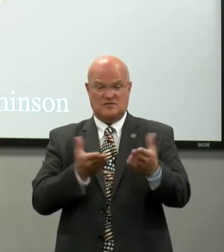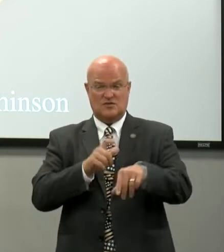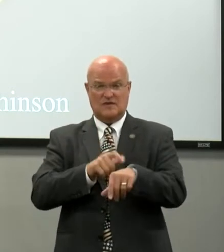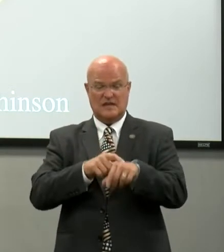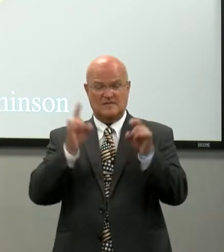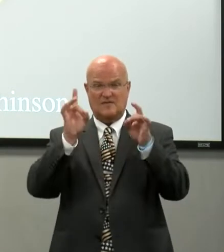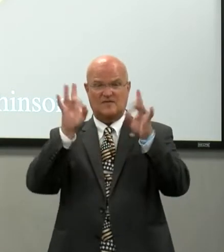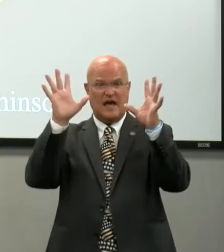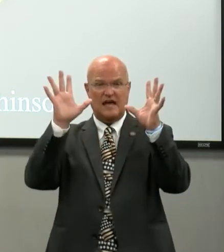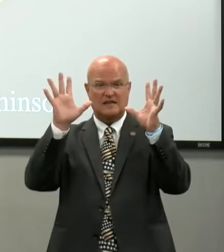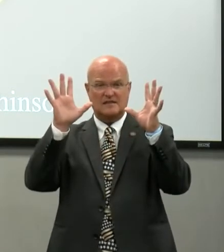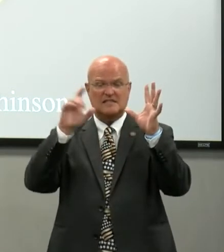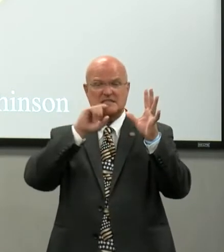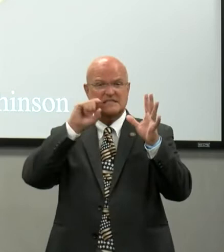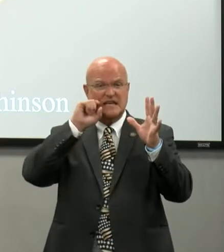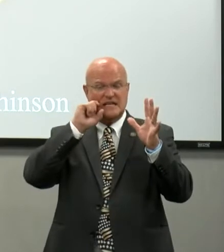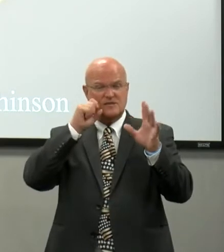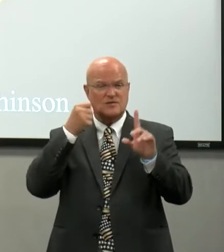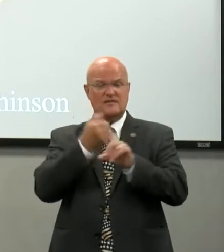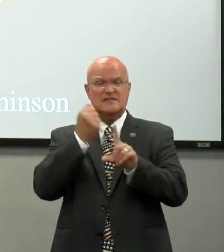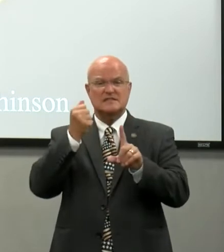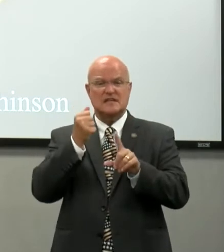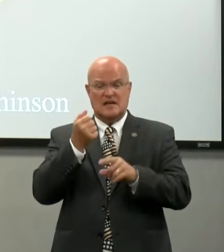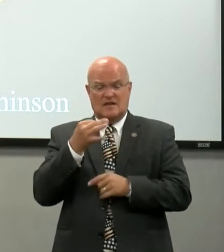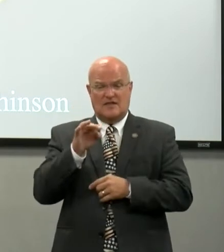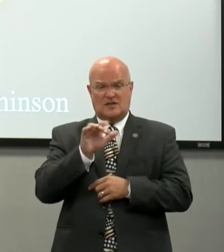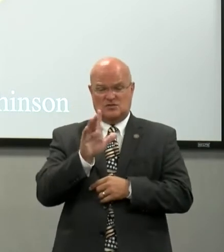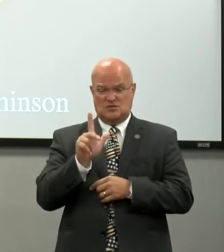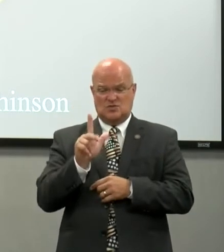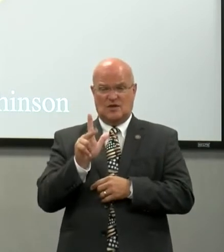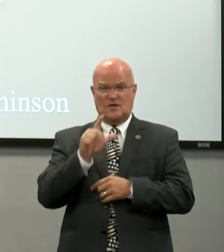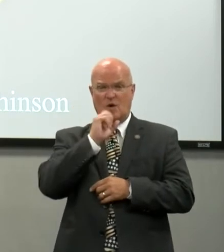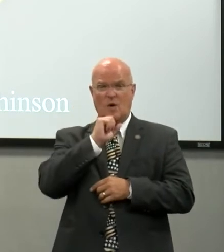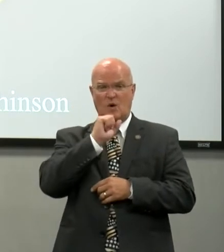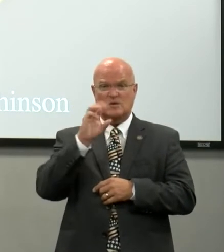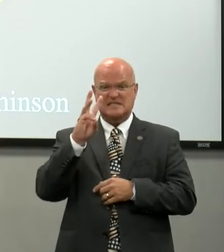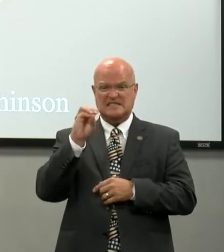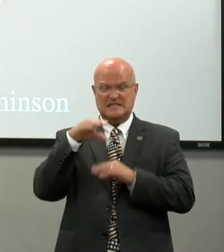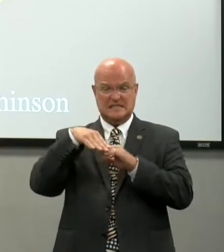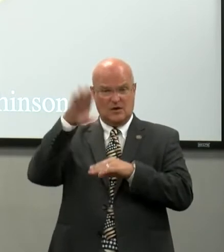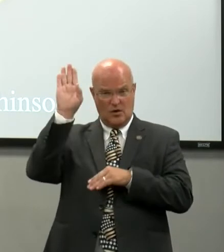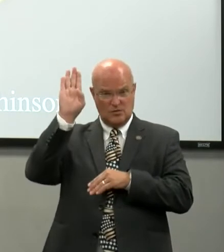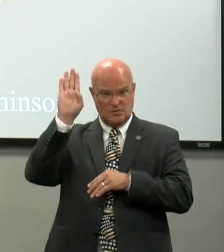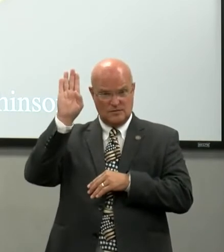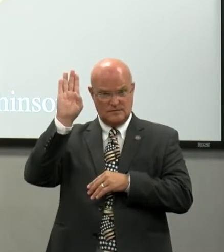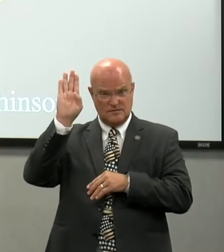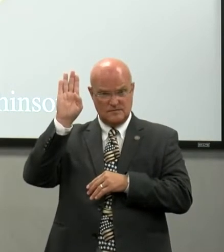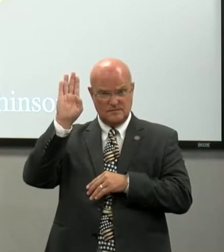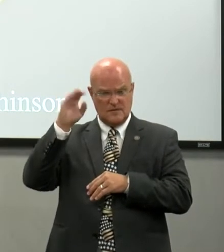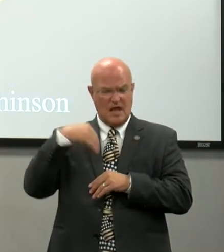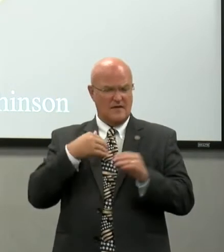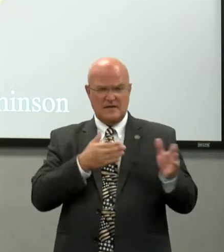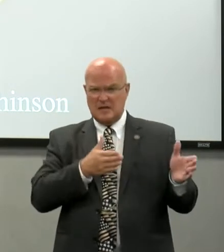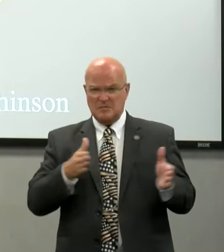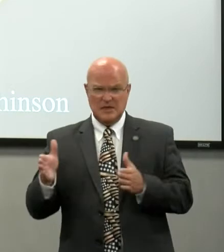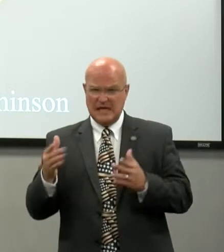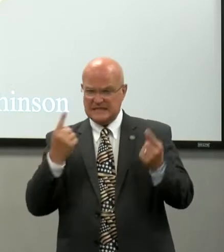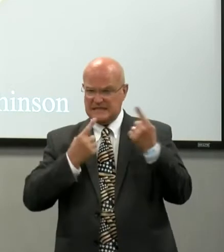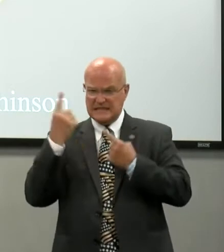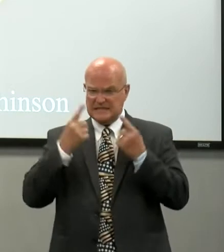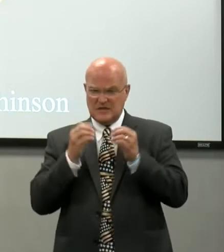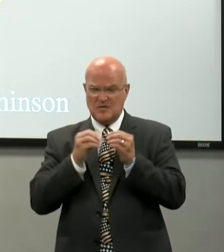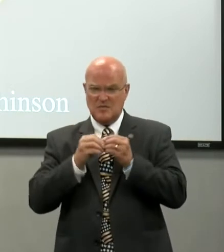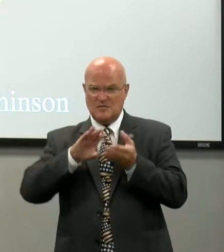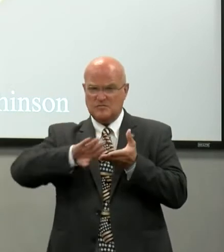time for violent and sexual offenses, and of those, 23 were aged 60 years or older. Do you have any plans to consider